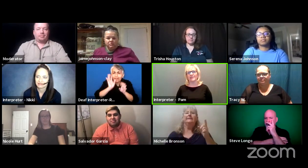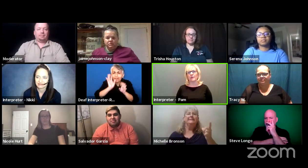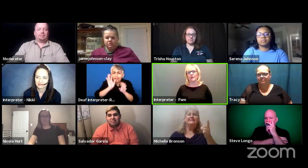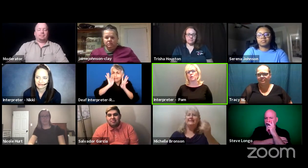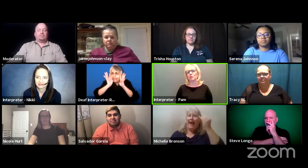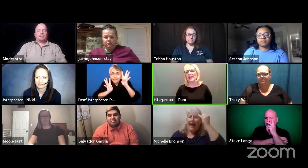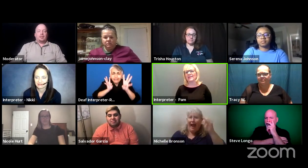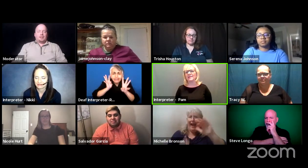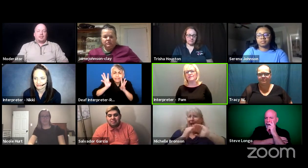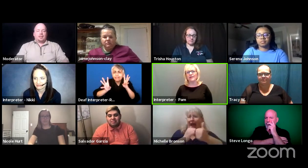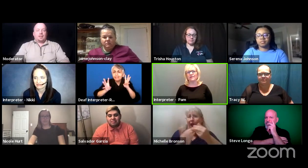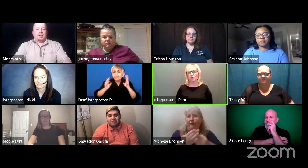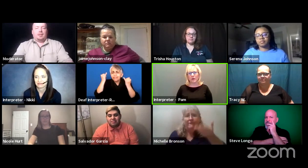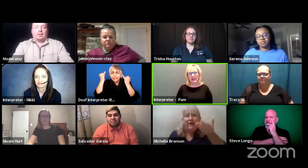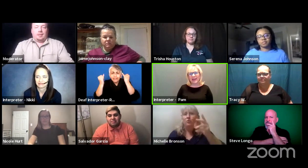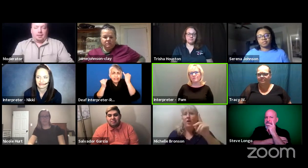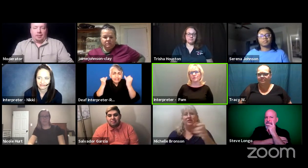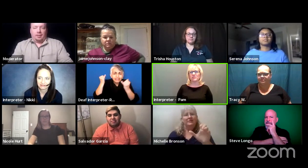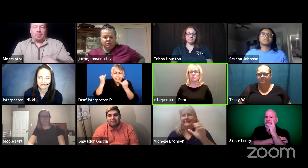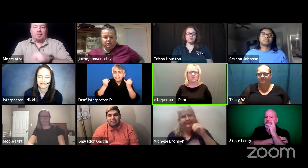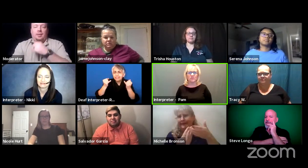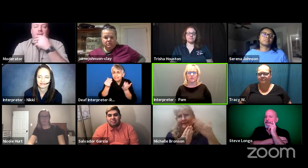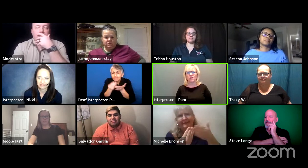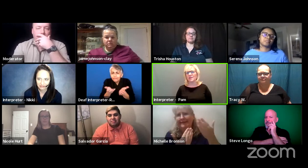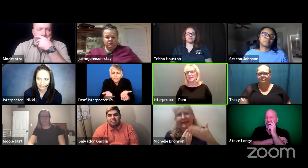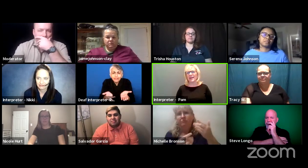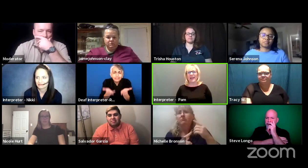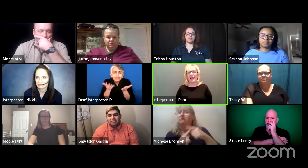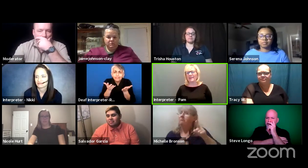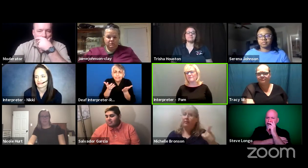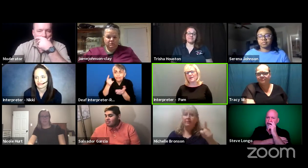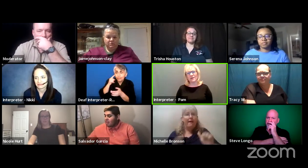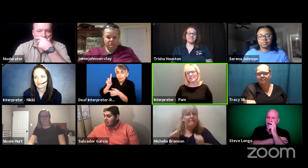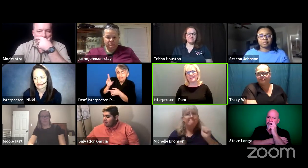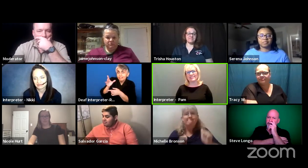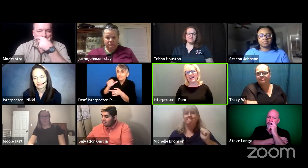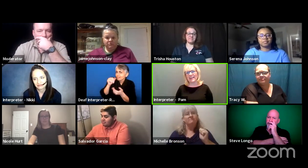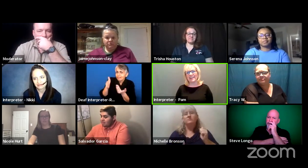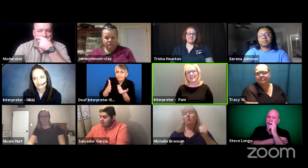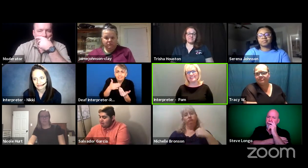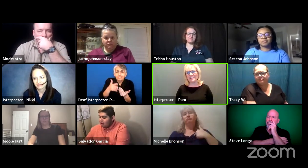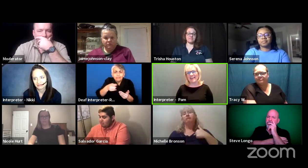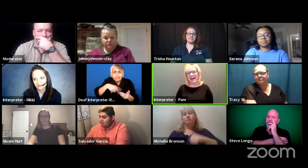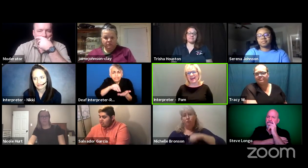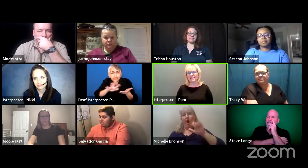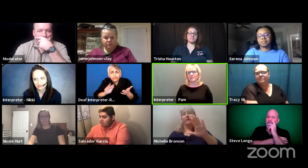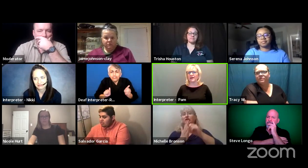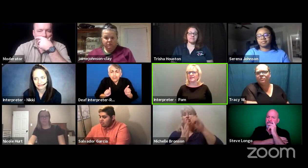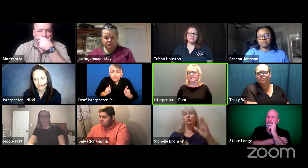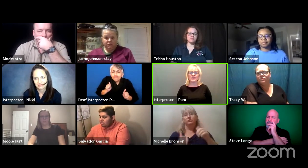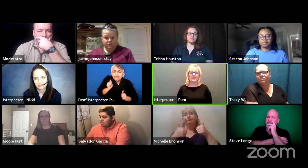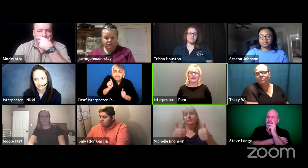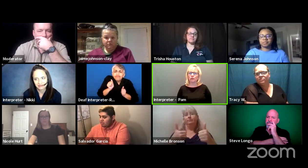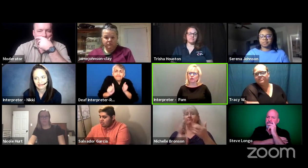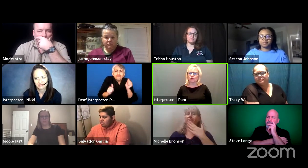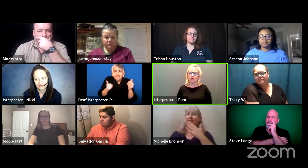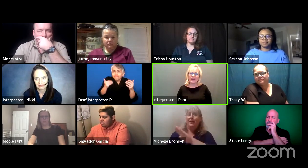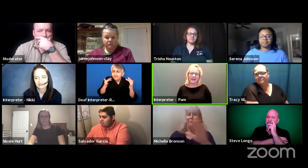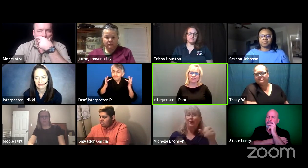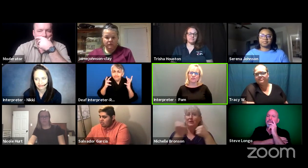They were creative, resourceful, and fundraising is not an easy task, but they took great initiative